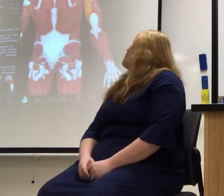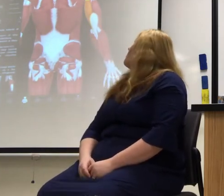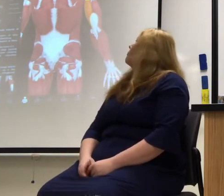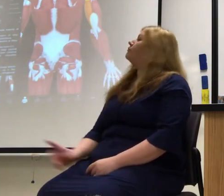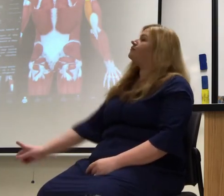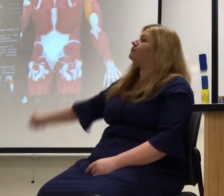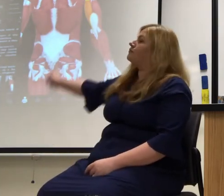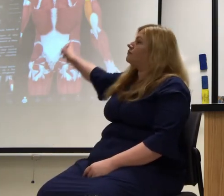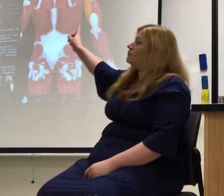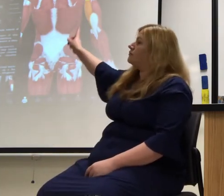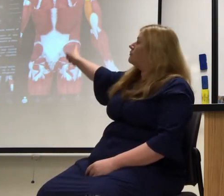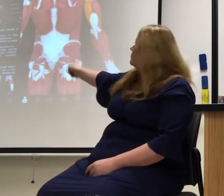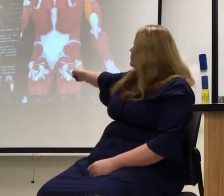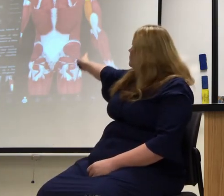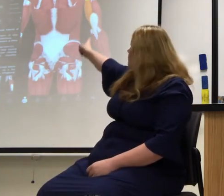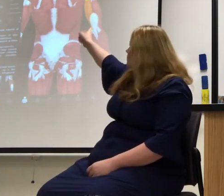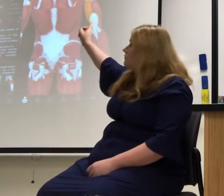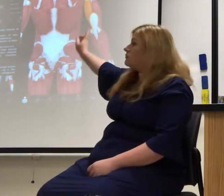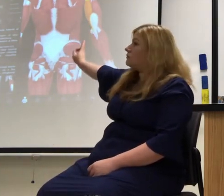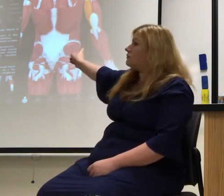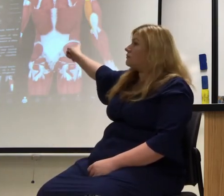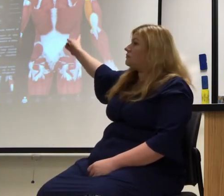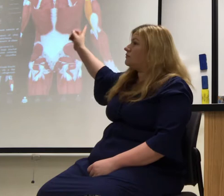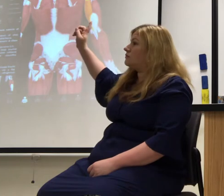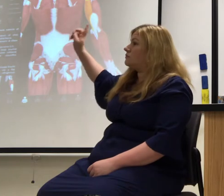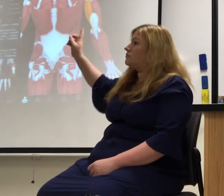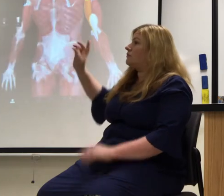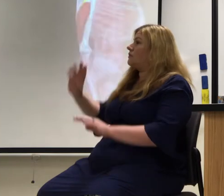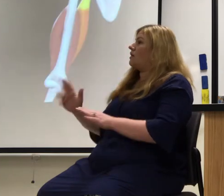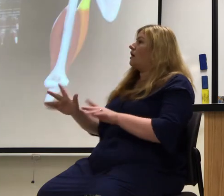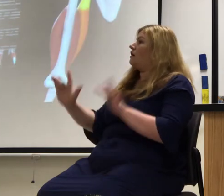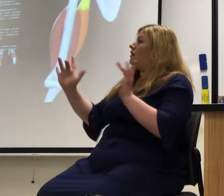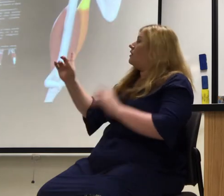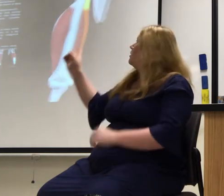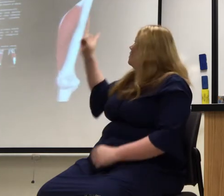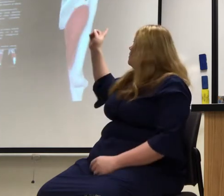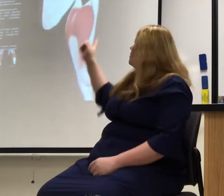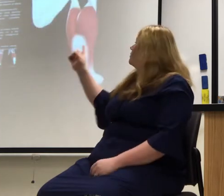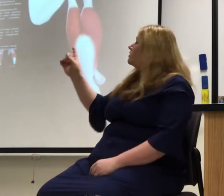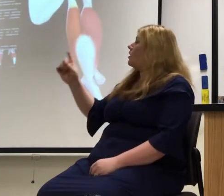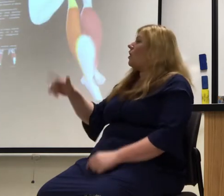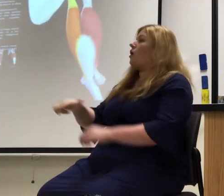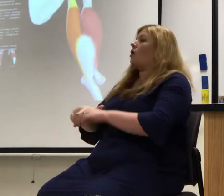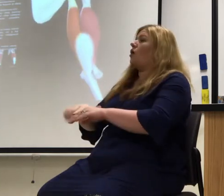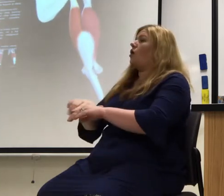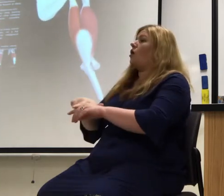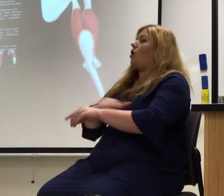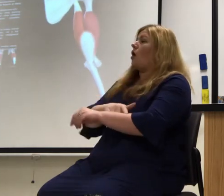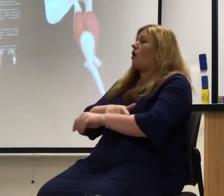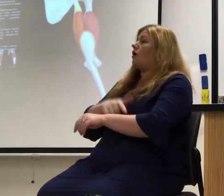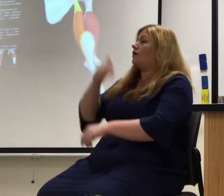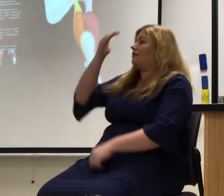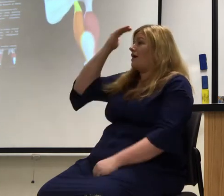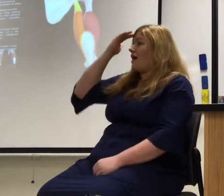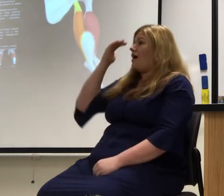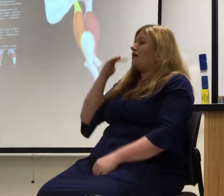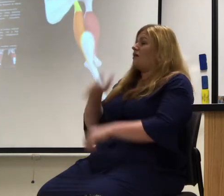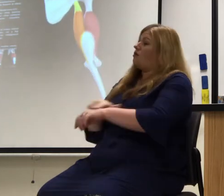That is the long head of the triceps brachii. So you have to follow, I always